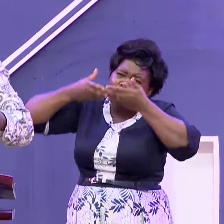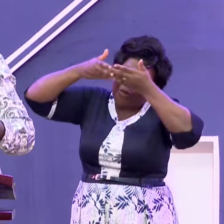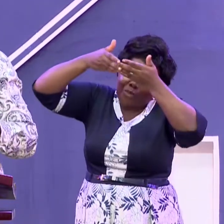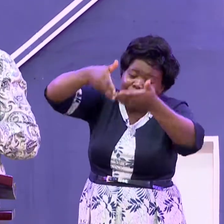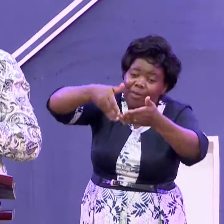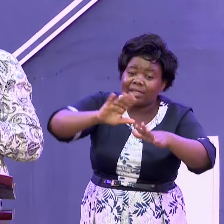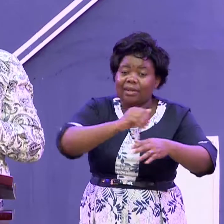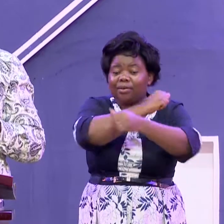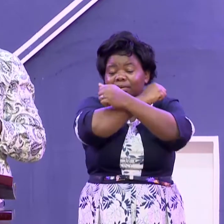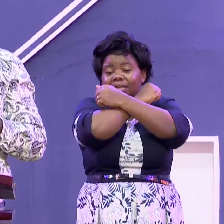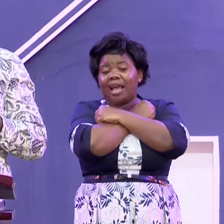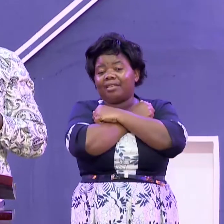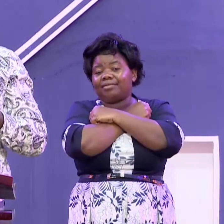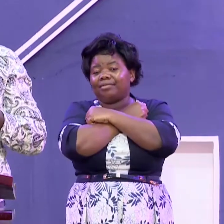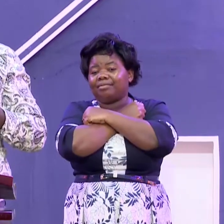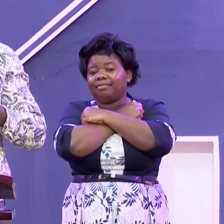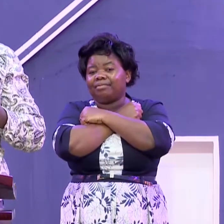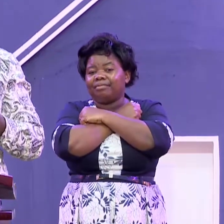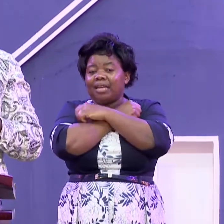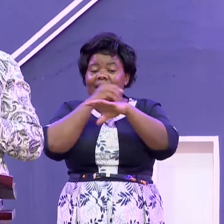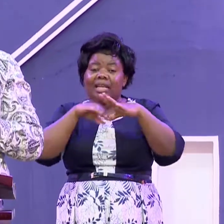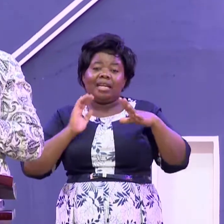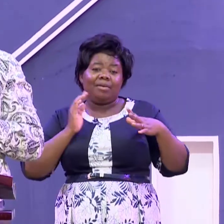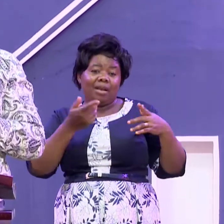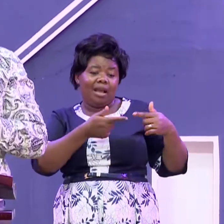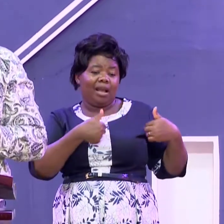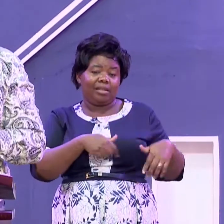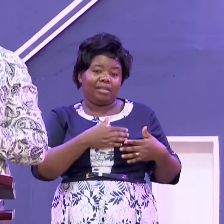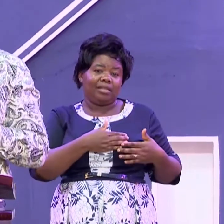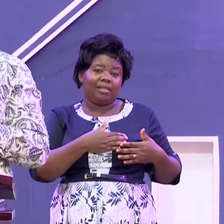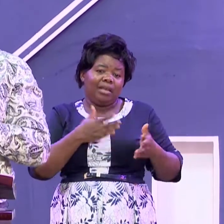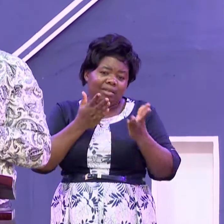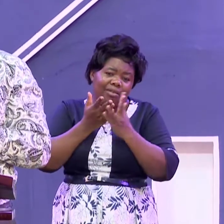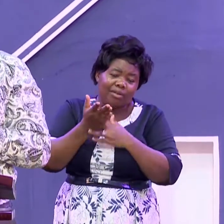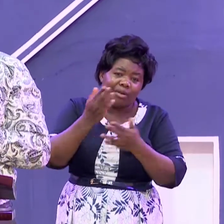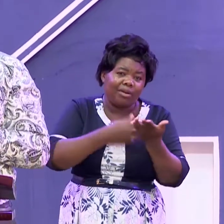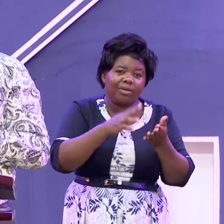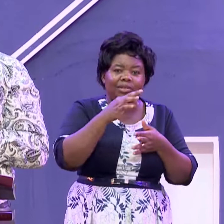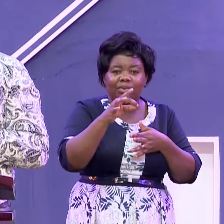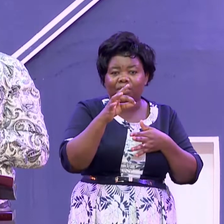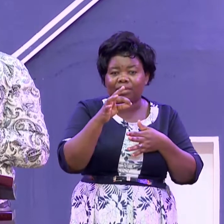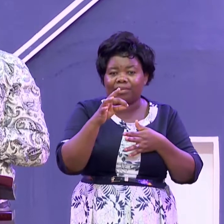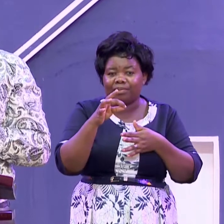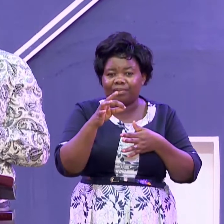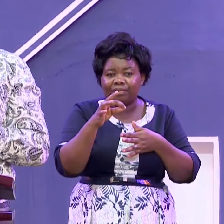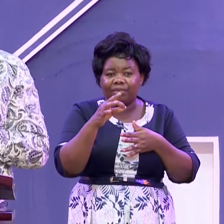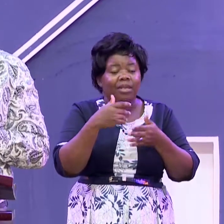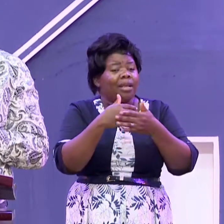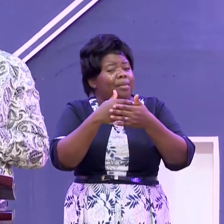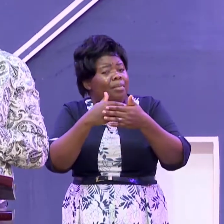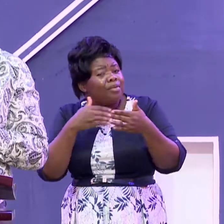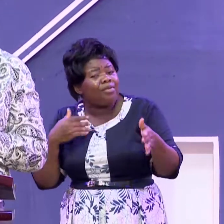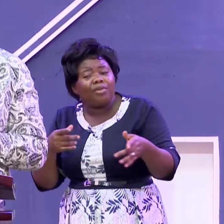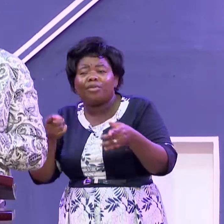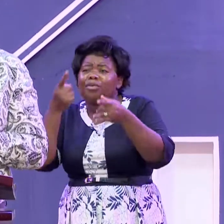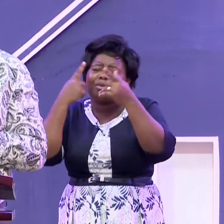love, oyo atuwa okwagala kuno in our hearts, mu mitima gyaffe, through the Holy Spirit, okuyita Mwoyo Mutukuvu. Before you cry